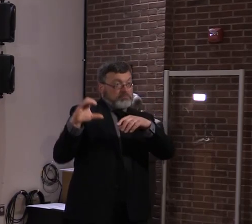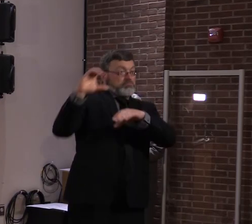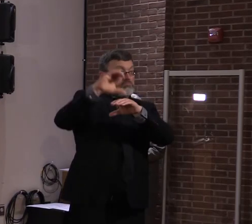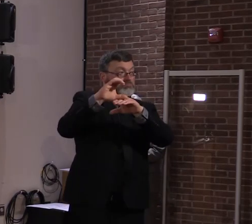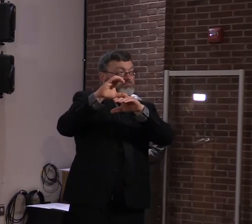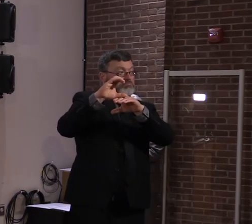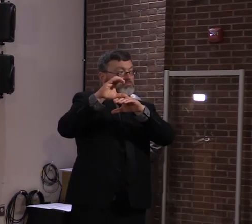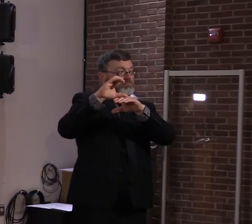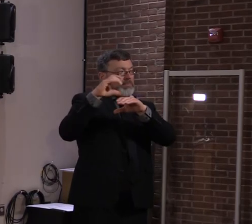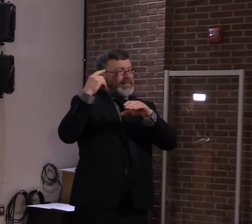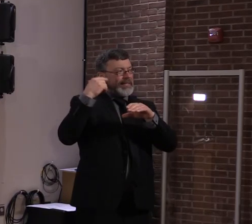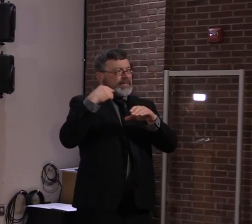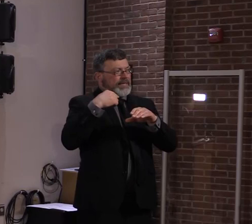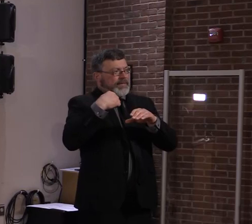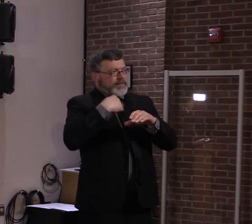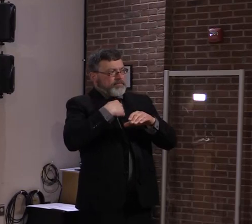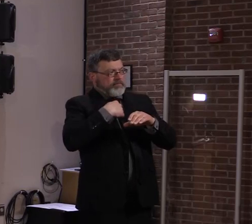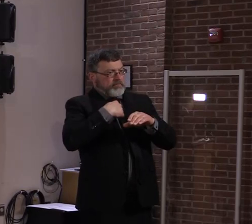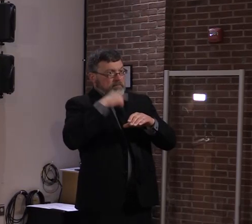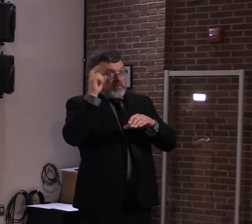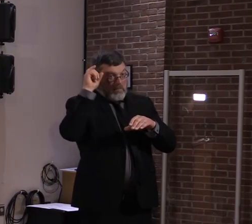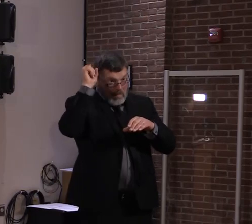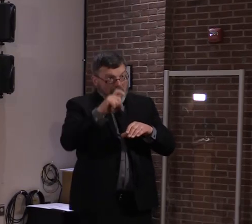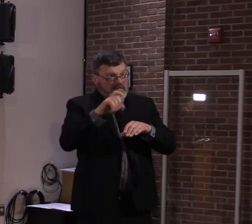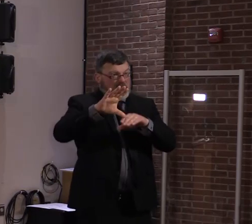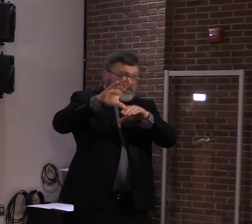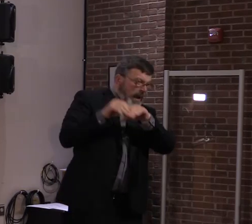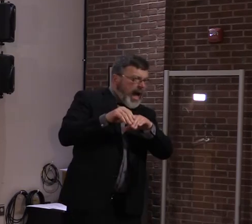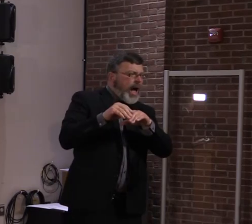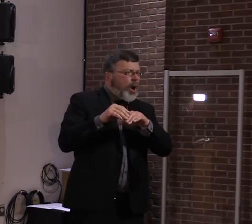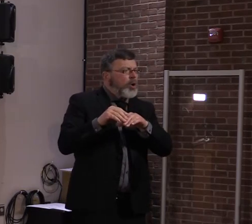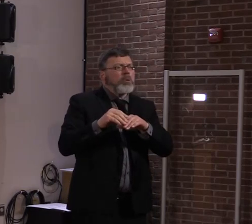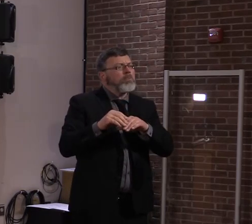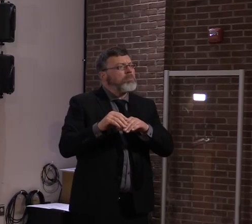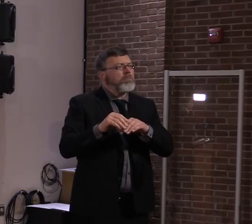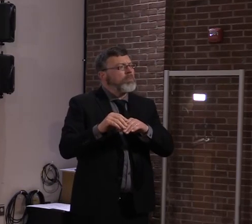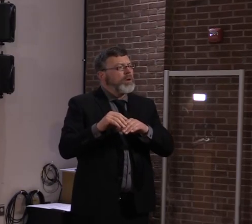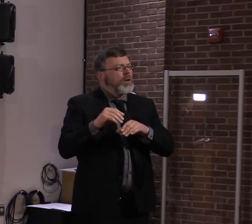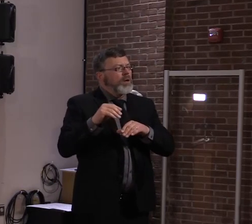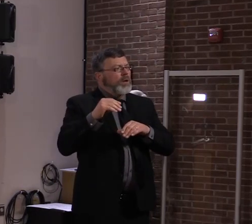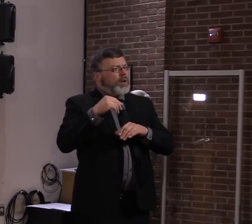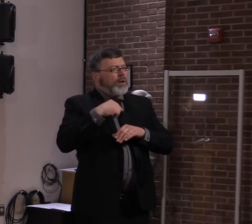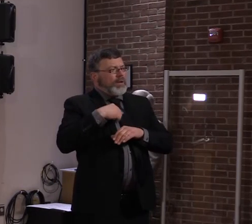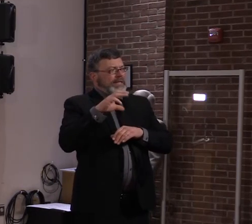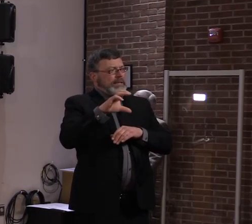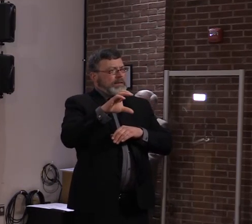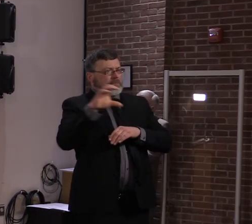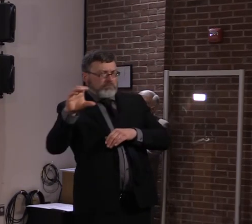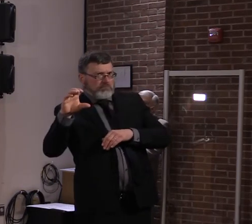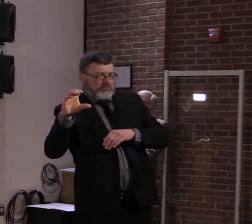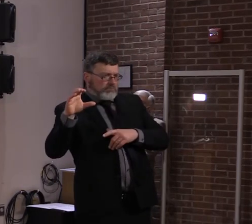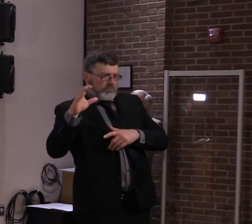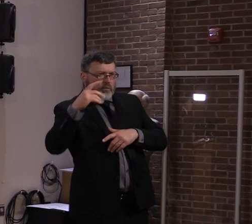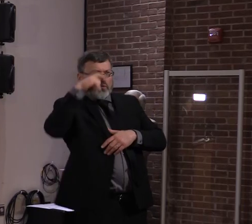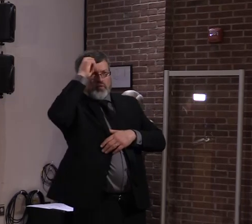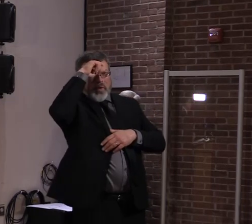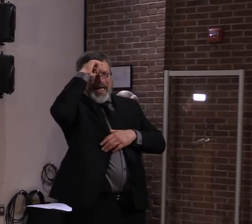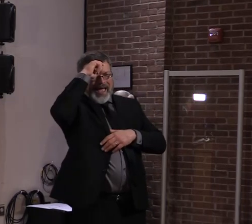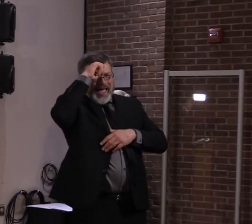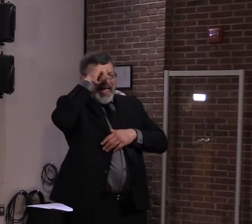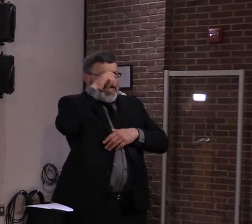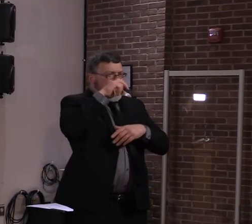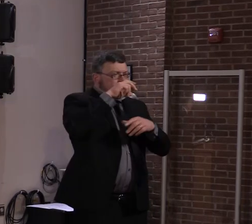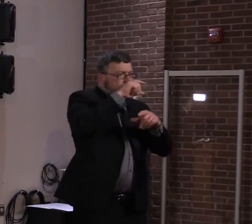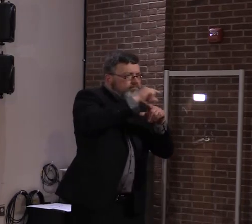think we need to use this one-time ARPA money for some of those initiatives. So there's still time. We'll see what